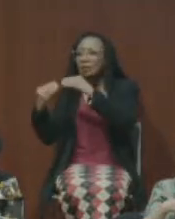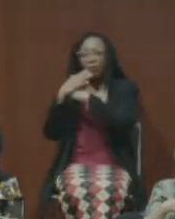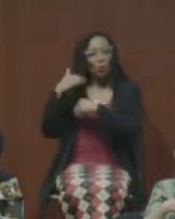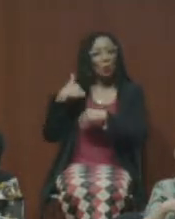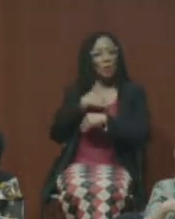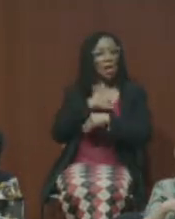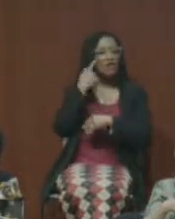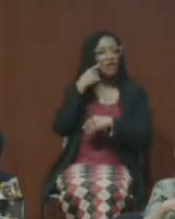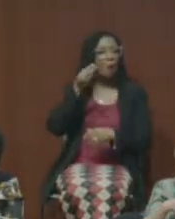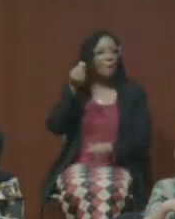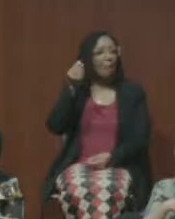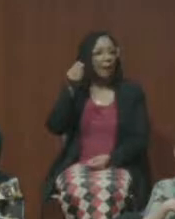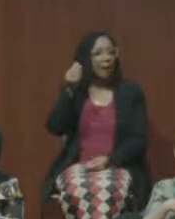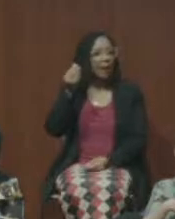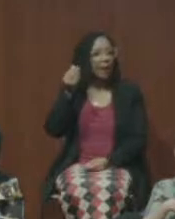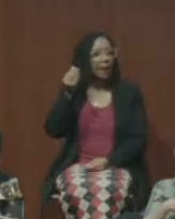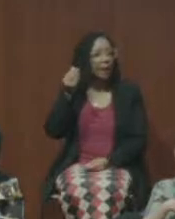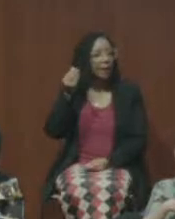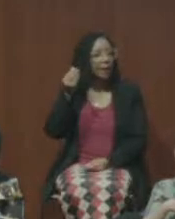paycheck.